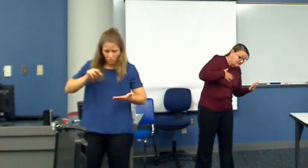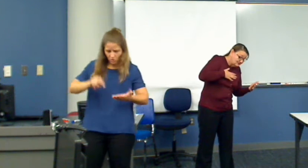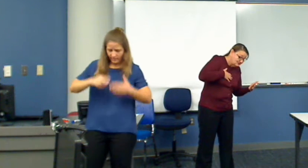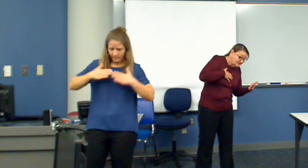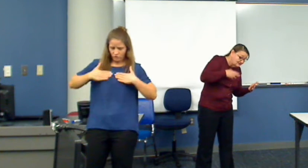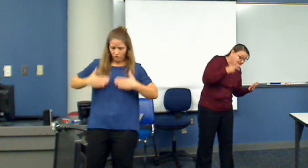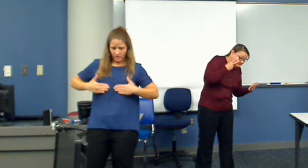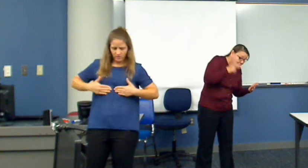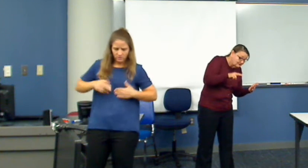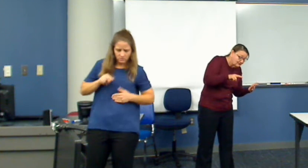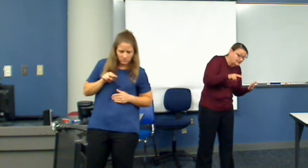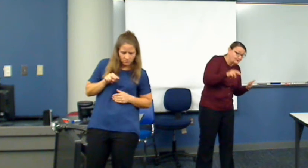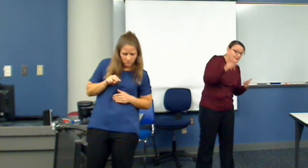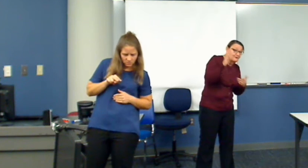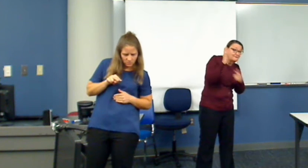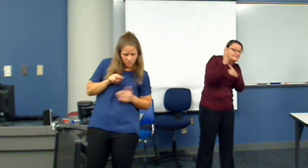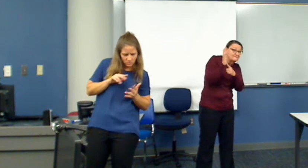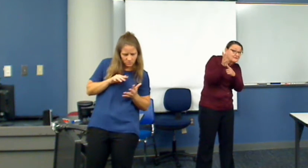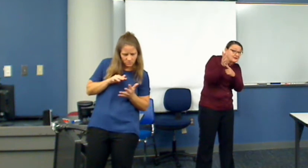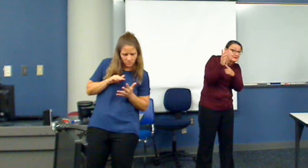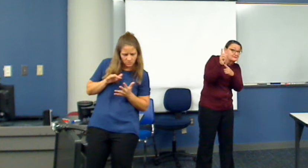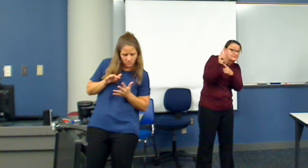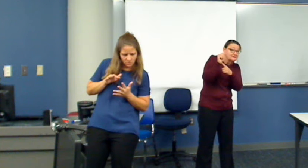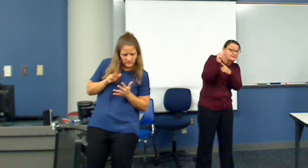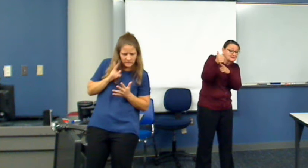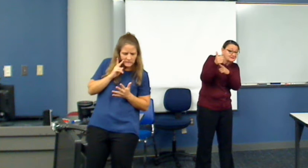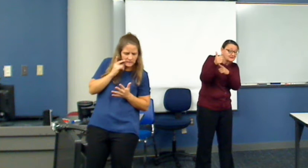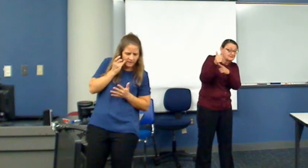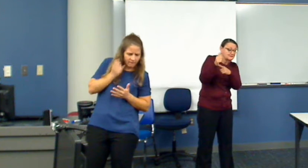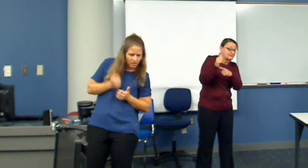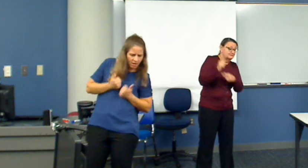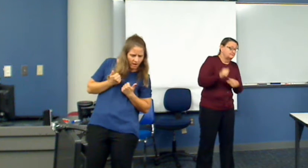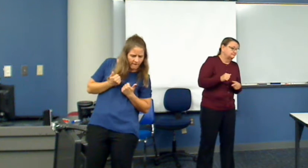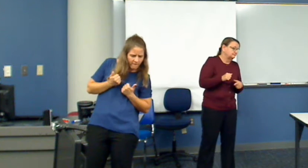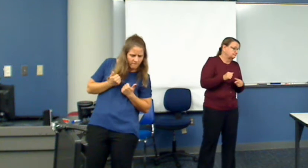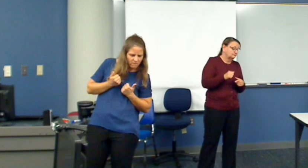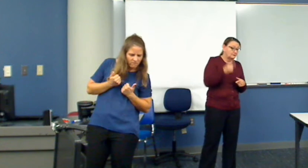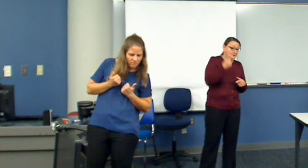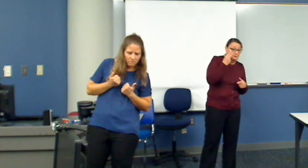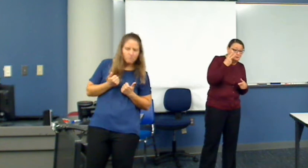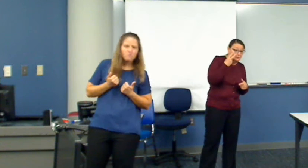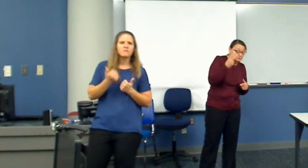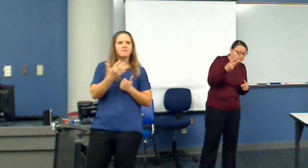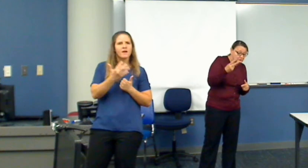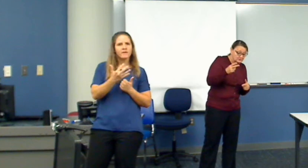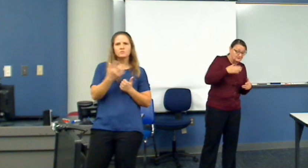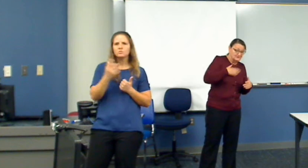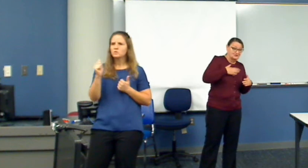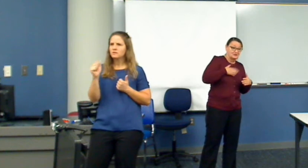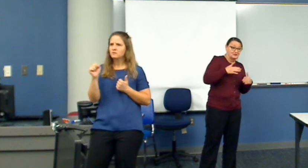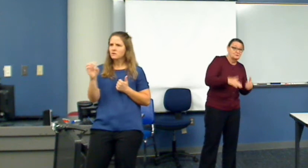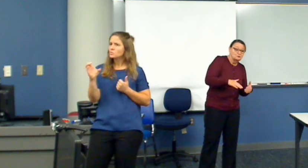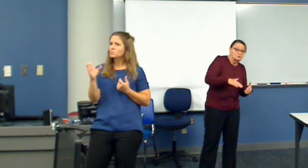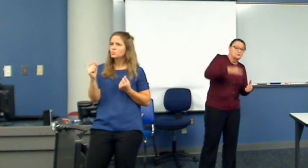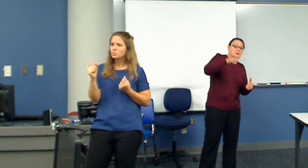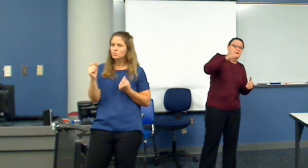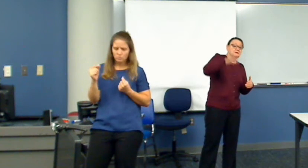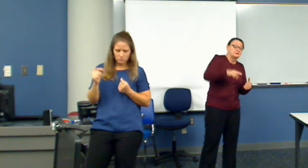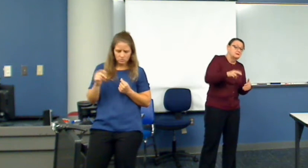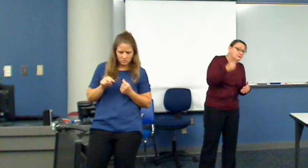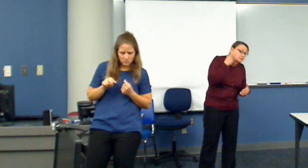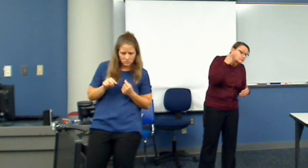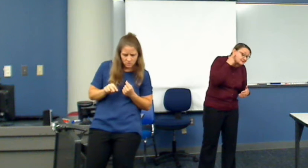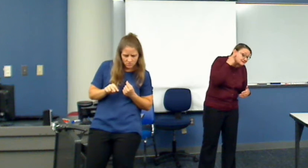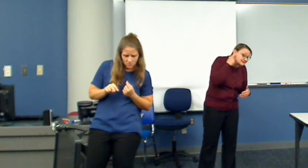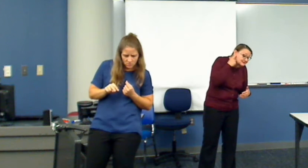life for 5 to 10 seconds. And what we're looking for there, we're looking to see if the chest is rising, we're listening for breaths, and when we get real